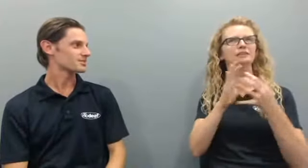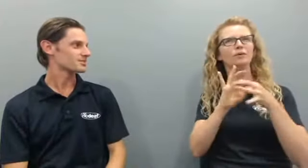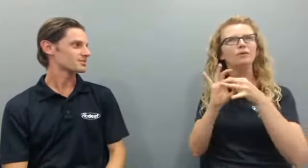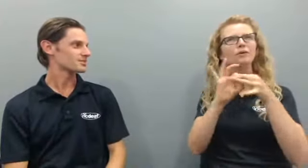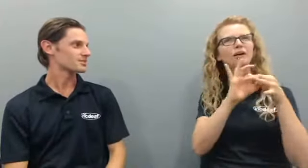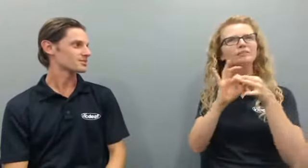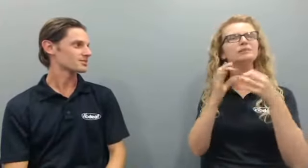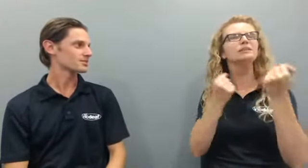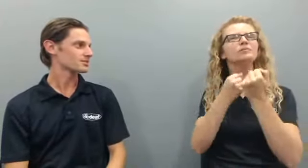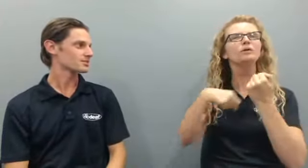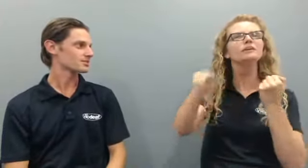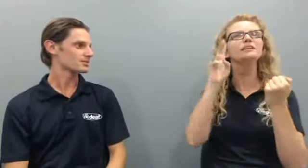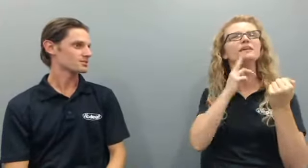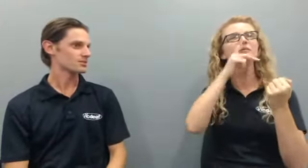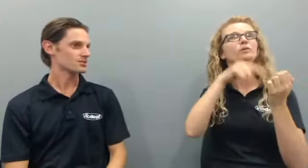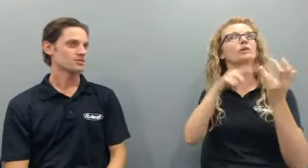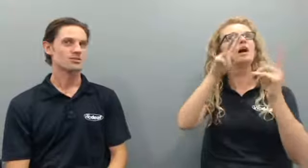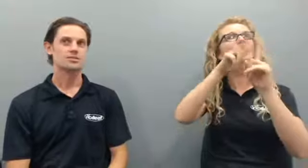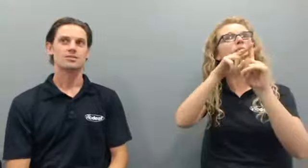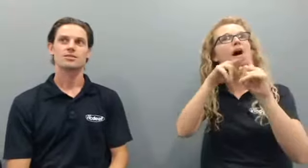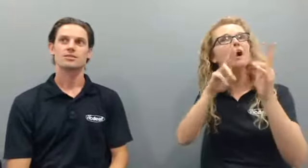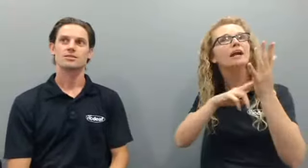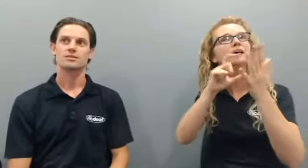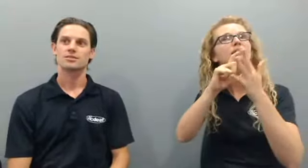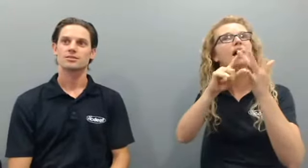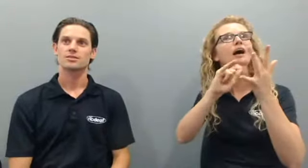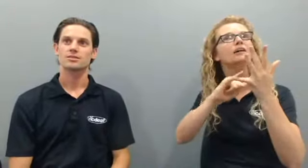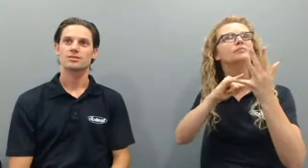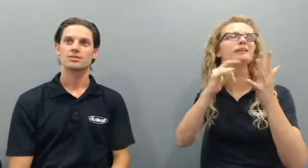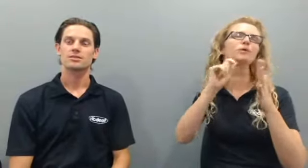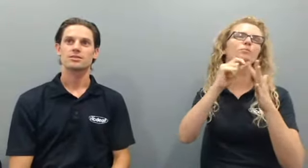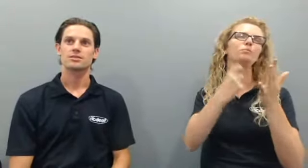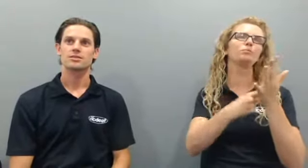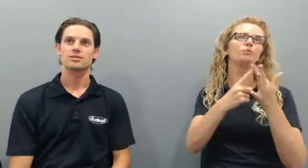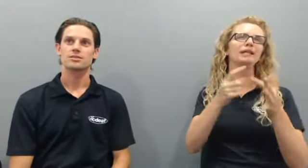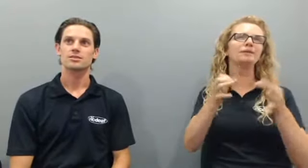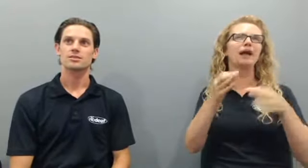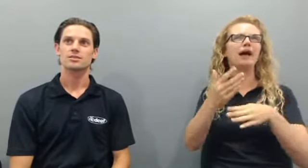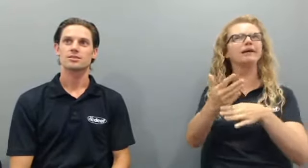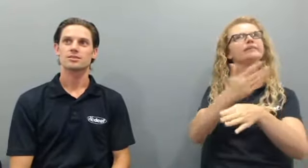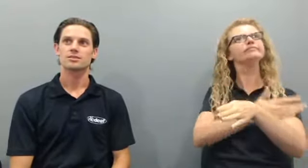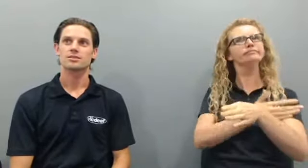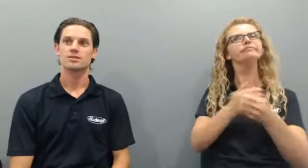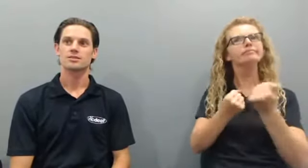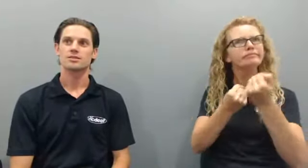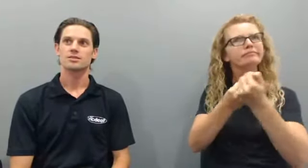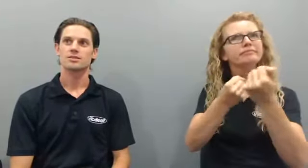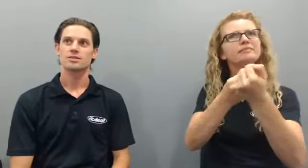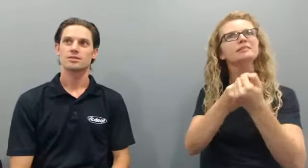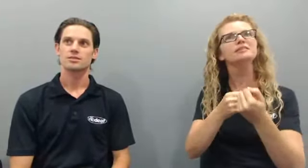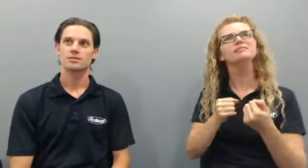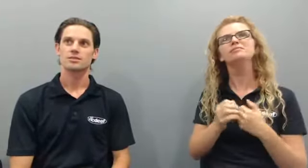We work at Big Deaf as access coordinators. We support deaf people in applying for the NDIS and also pre-planning. So we